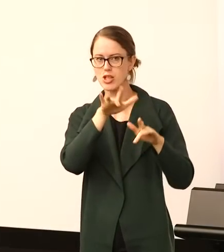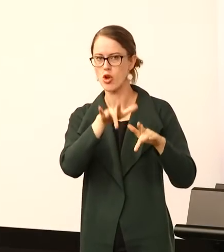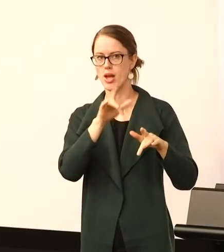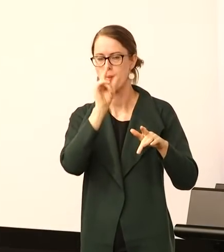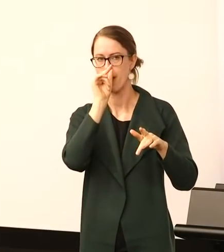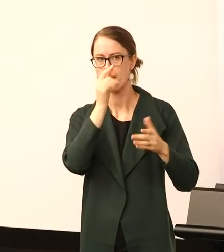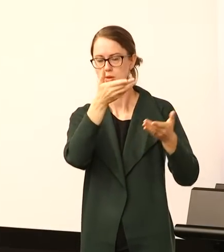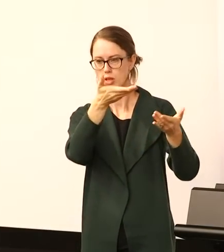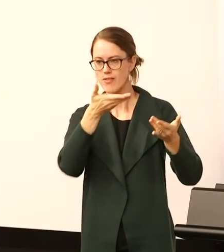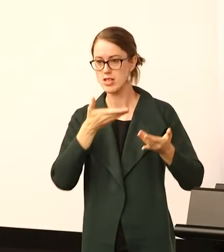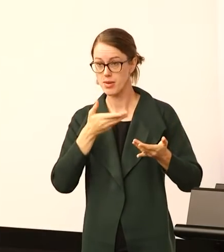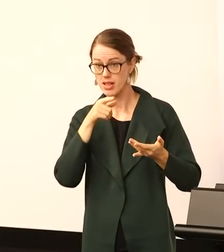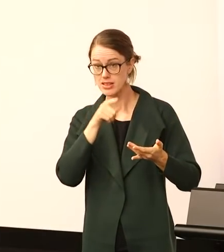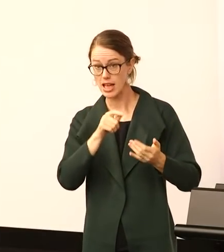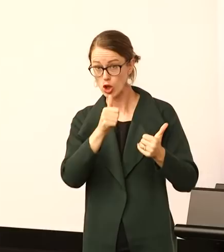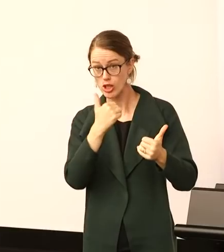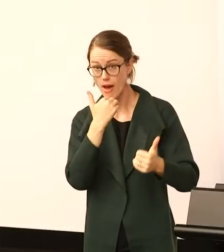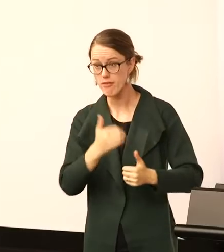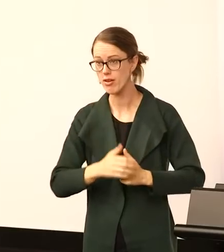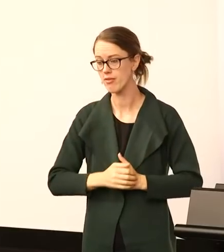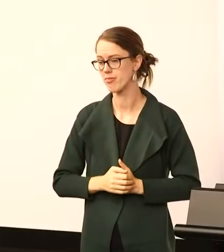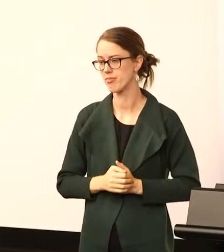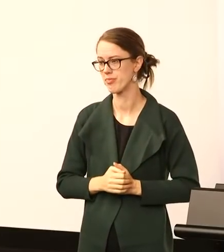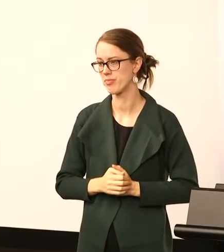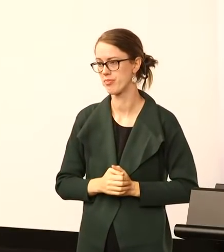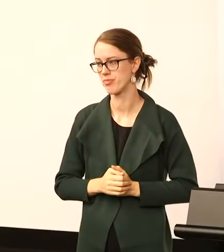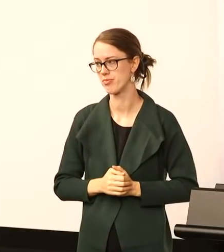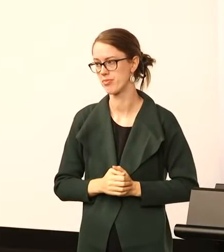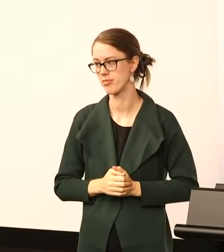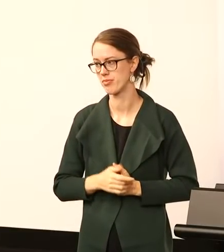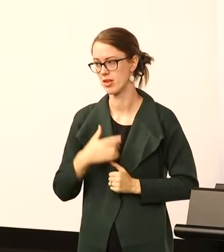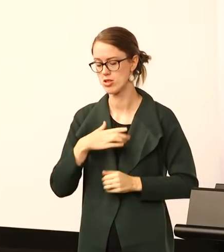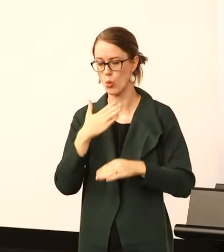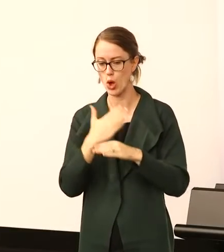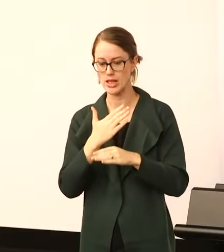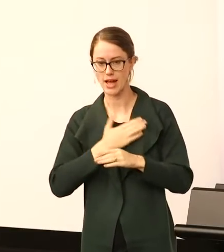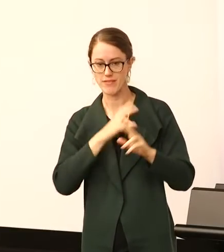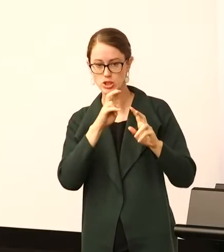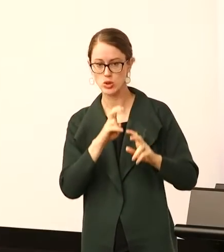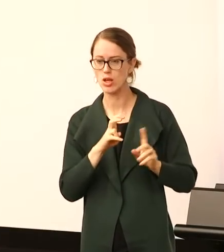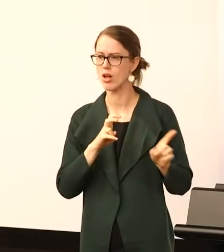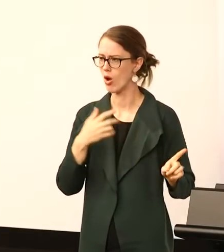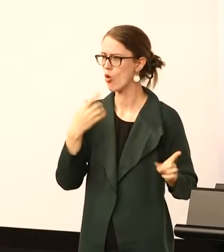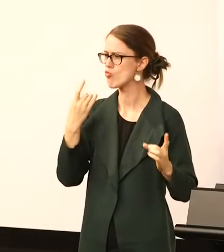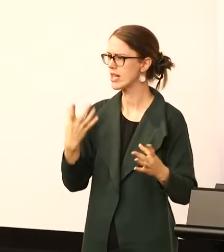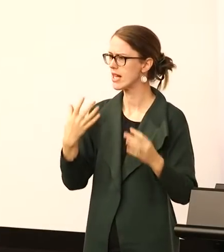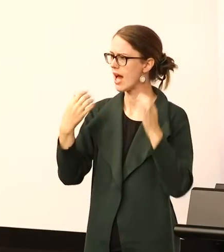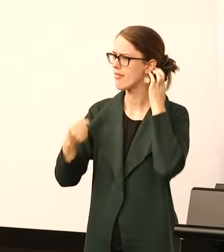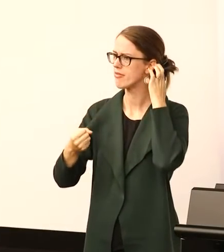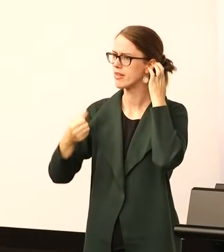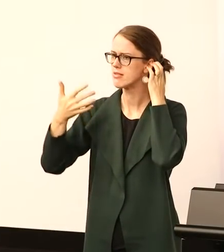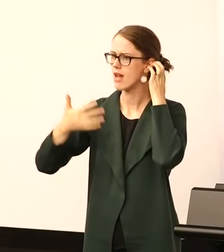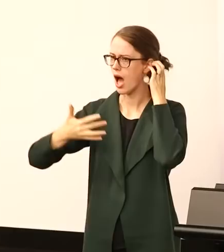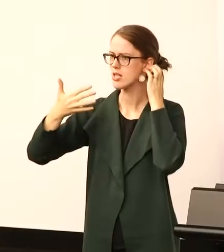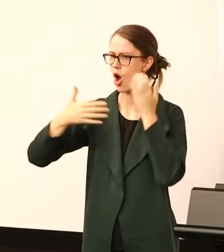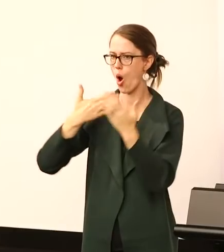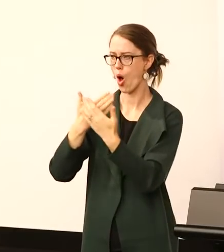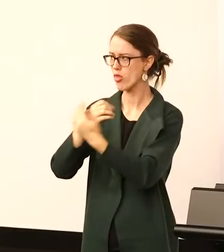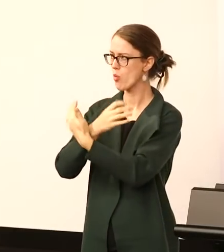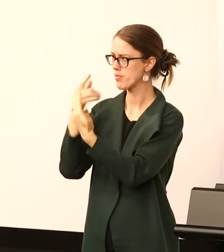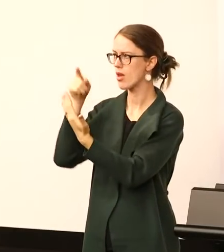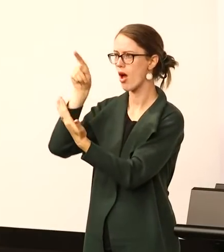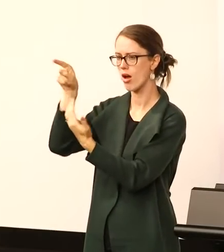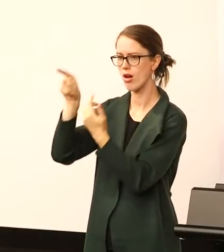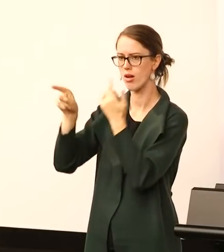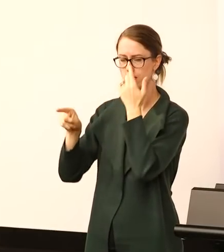been able to do that. Is that good enough? Given it's a workplace issue? Actually, there are data already on our website